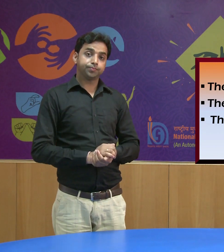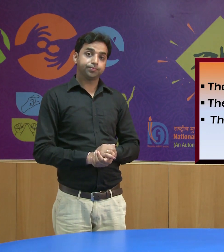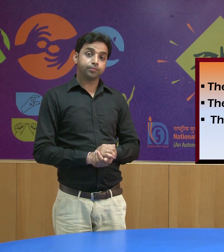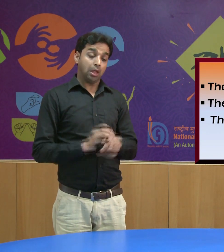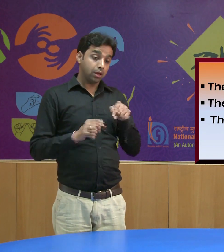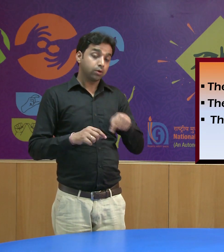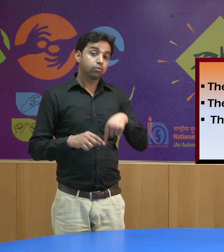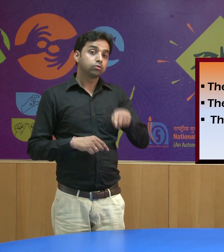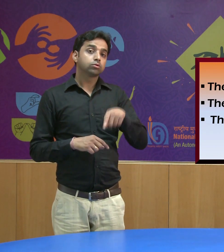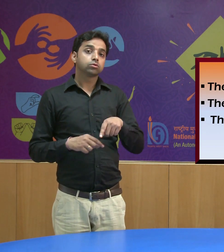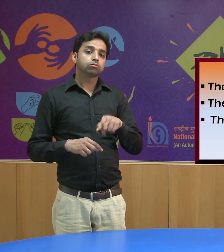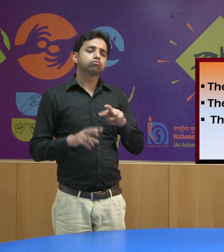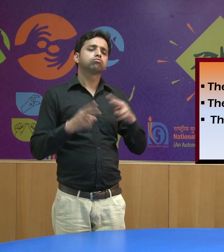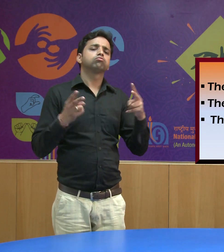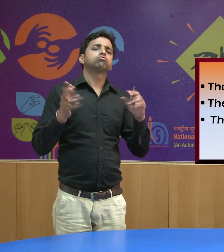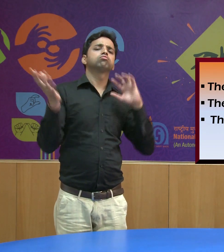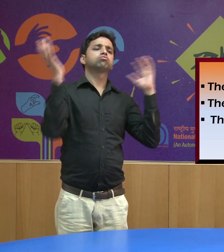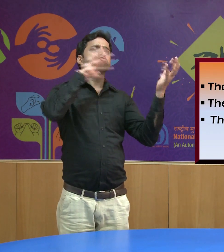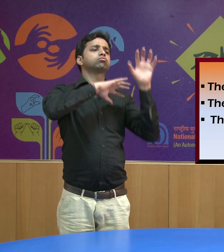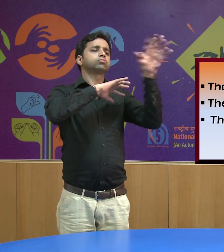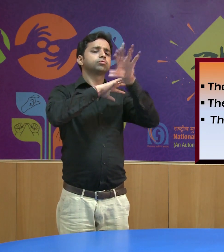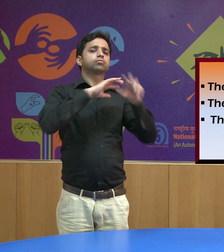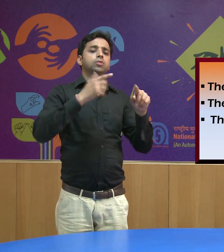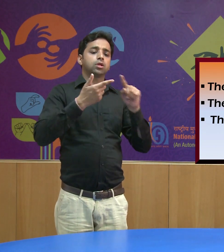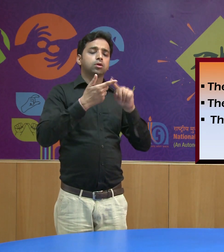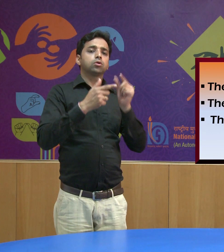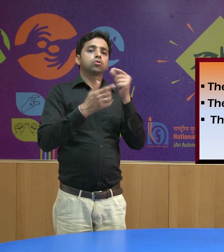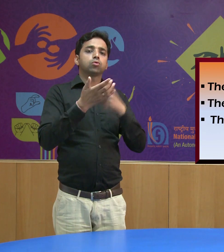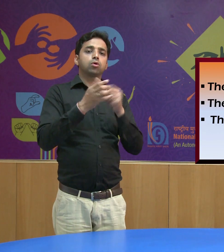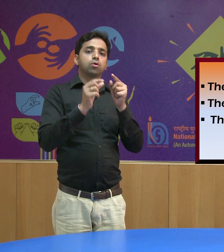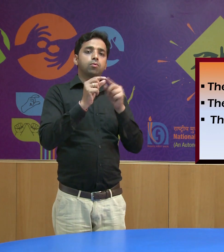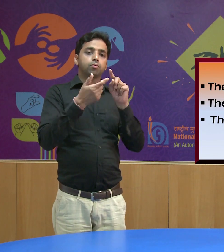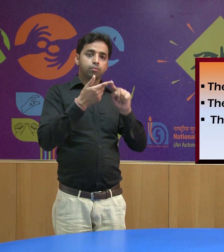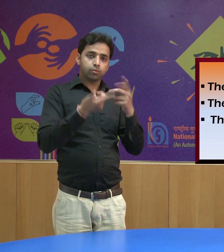Today they live in different countries of Europe like Greece,